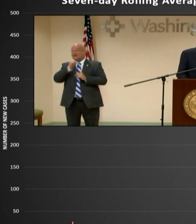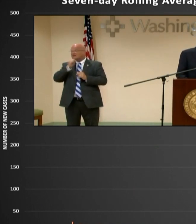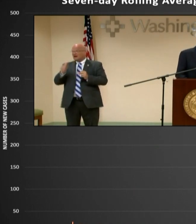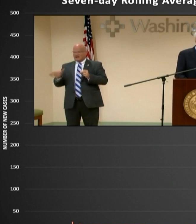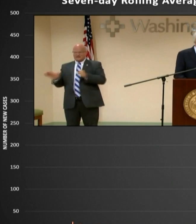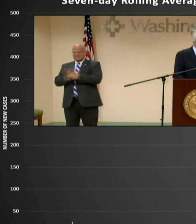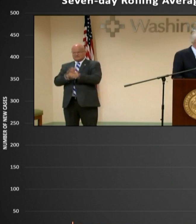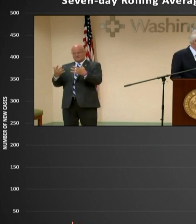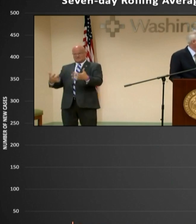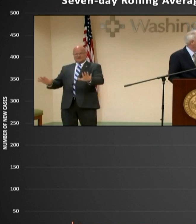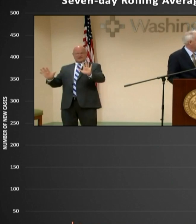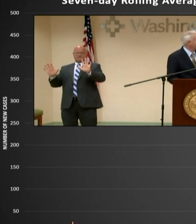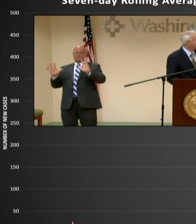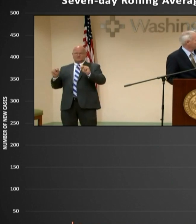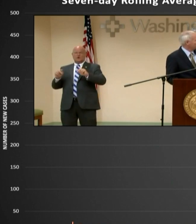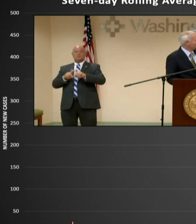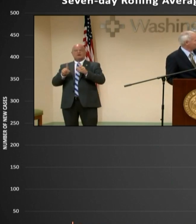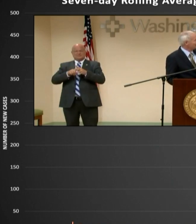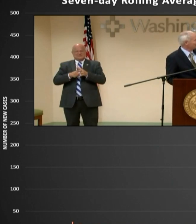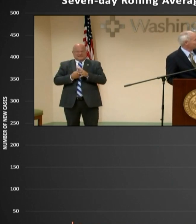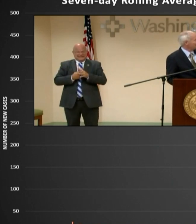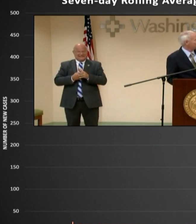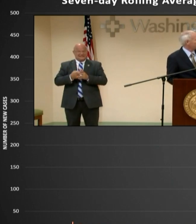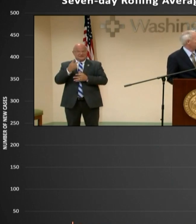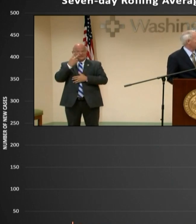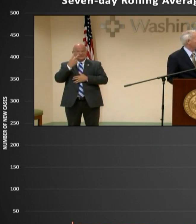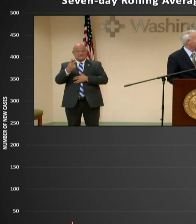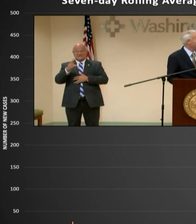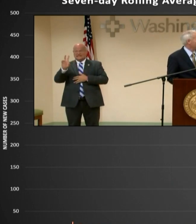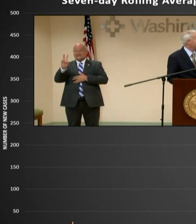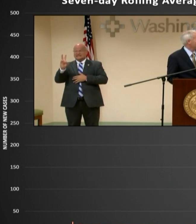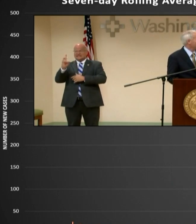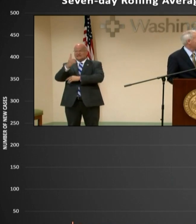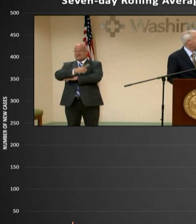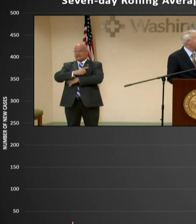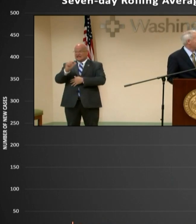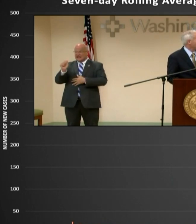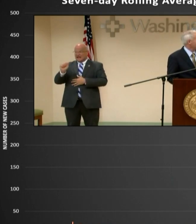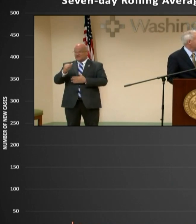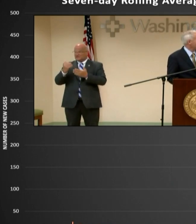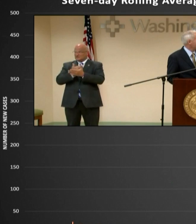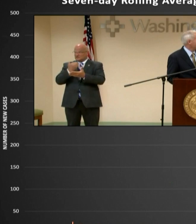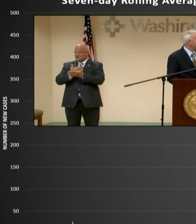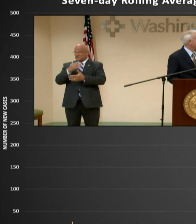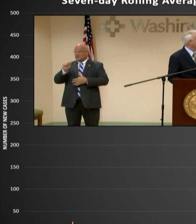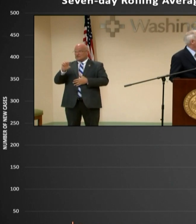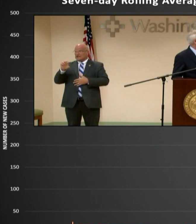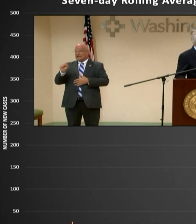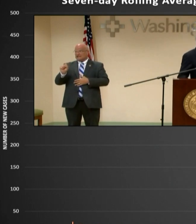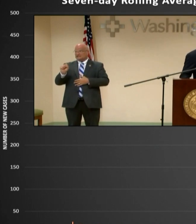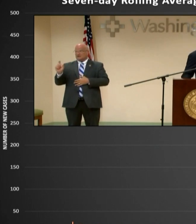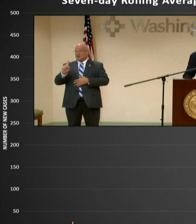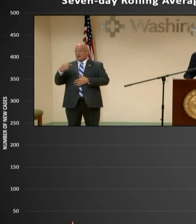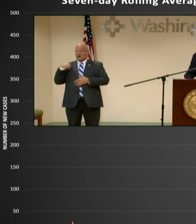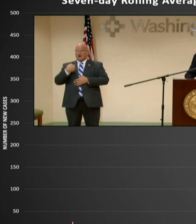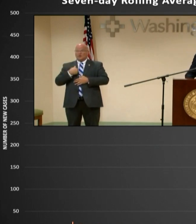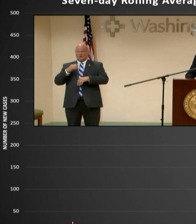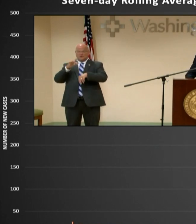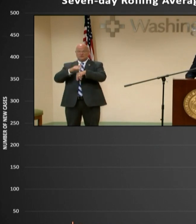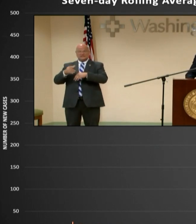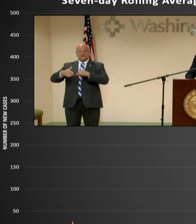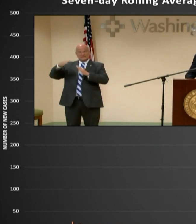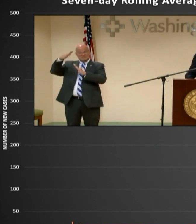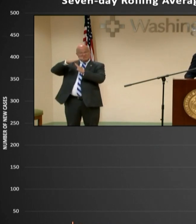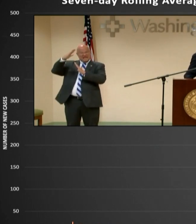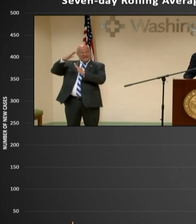a completed success story. But you can see in the 7-day rolling average of new cases where we reached our